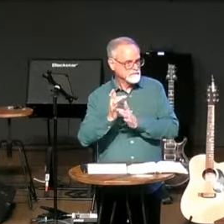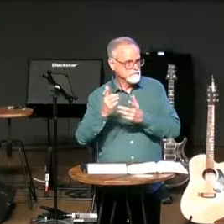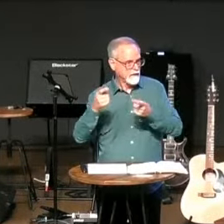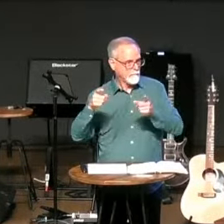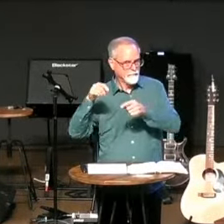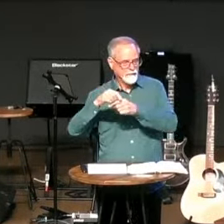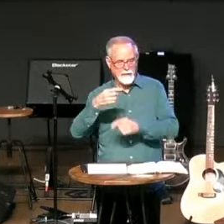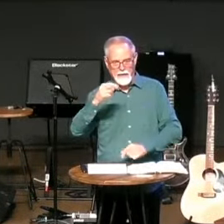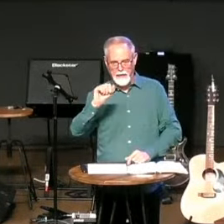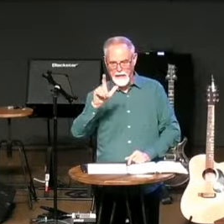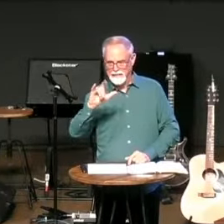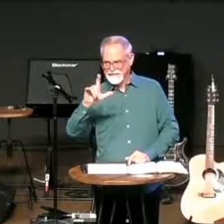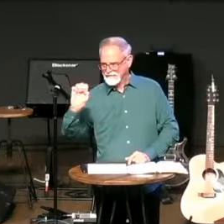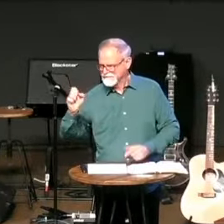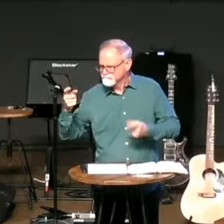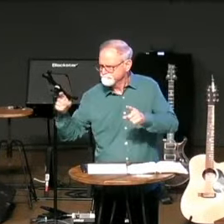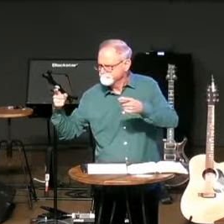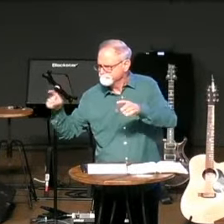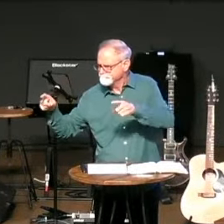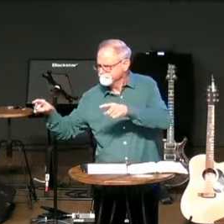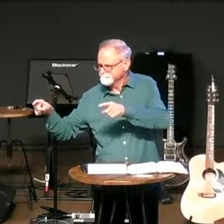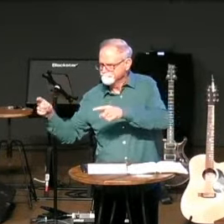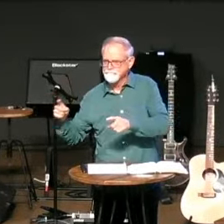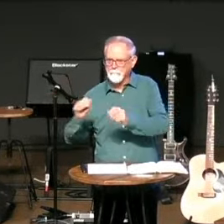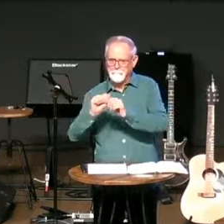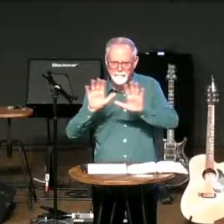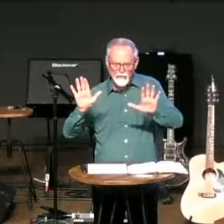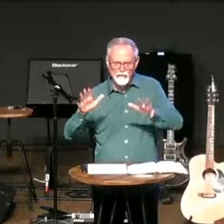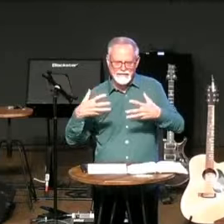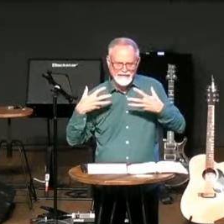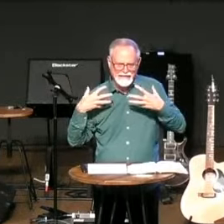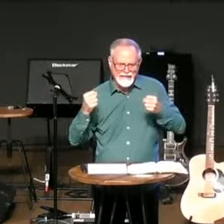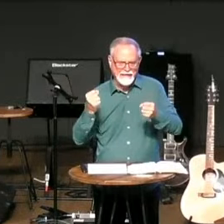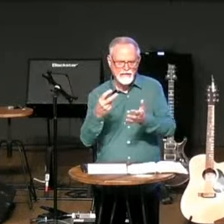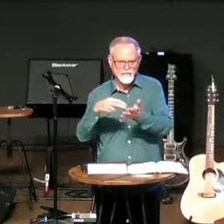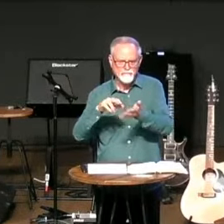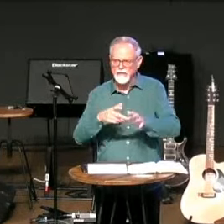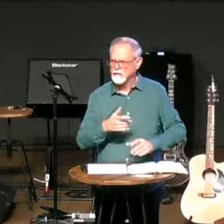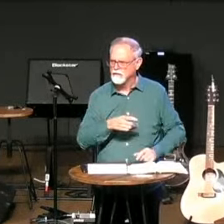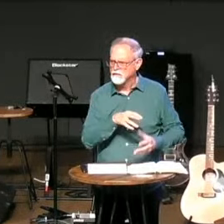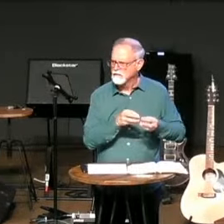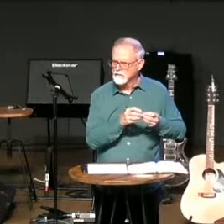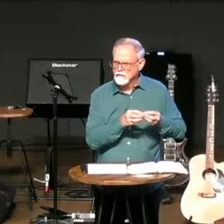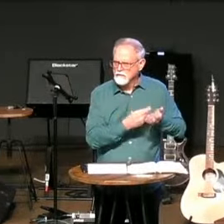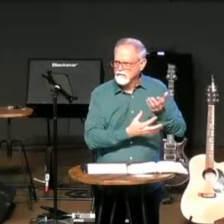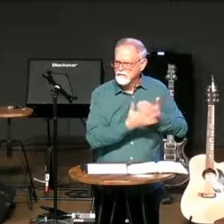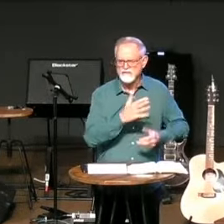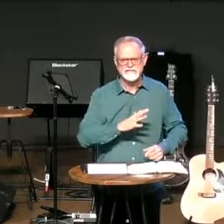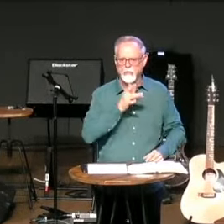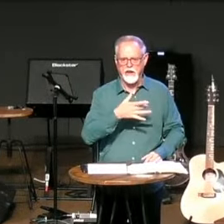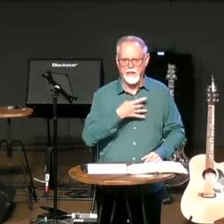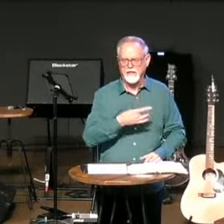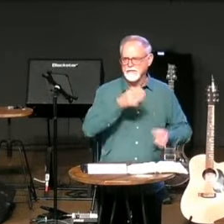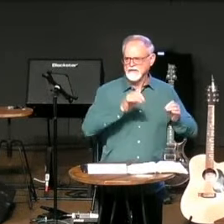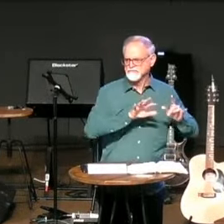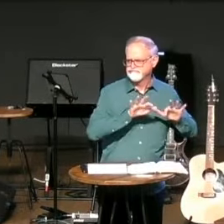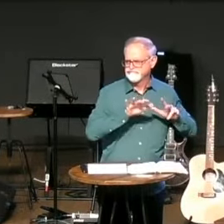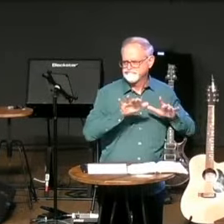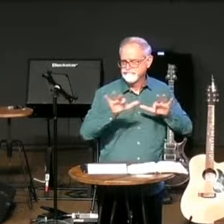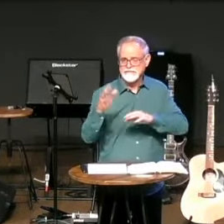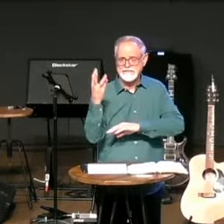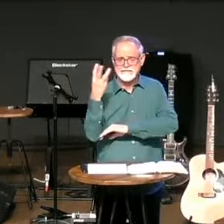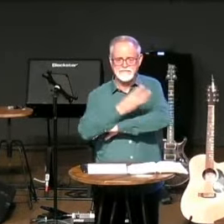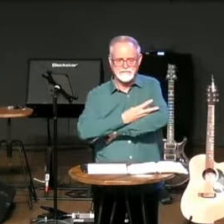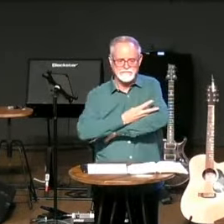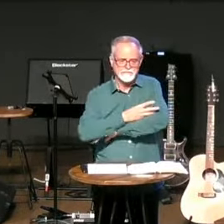learned men of the time. And they came to Jerusalem. They came to Jesus from Jerusalem, and they were talking in the morning.